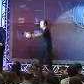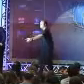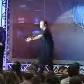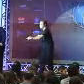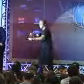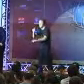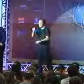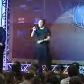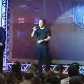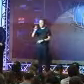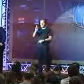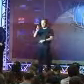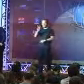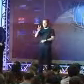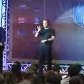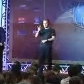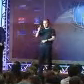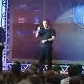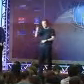administrators to take care of them.